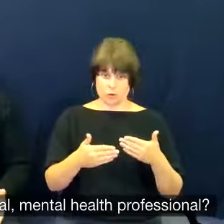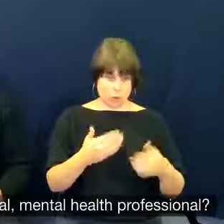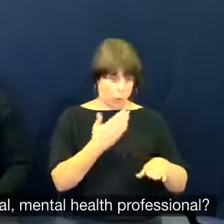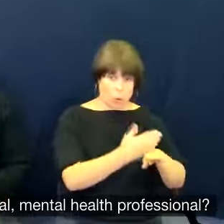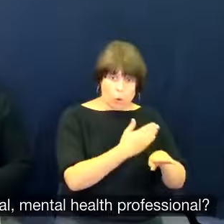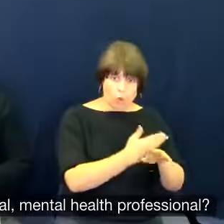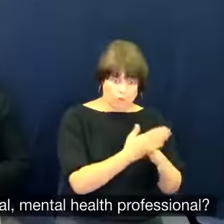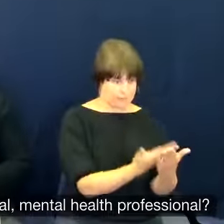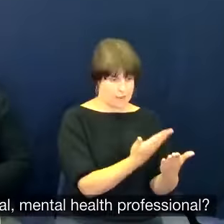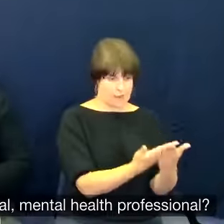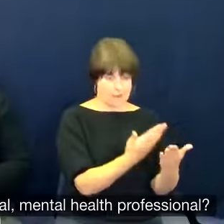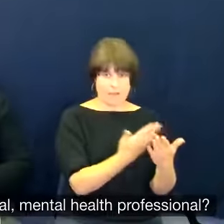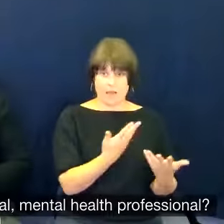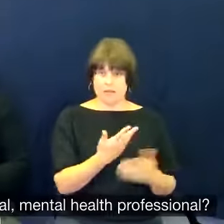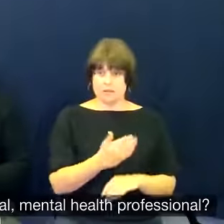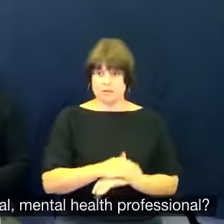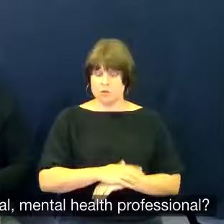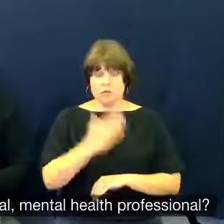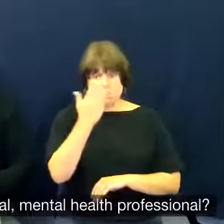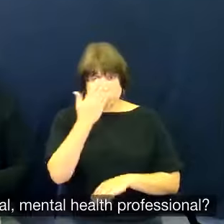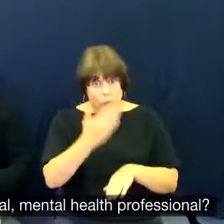work, schoolwork,